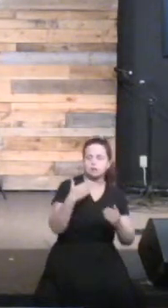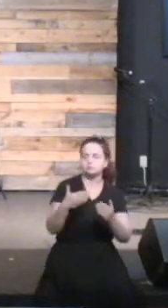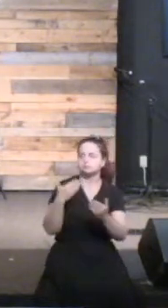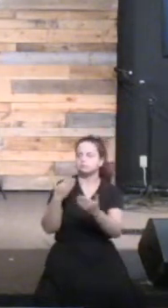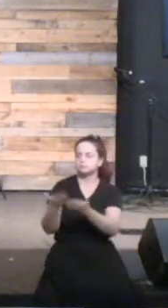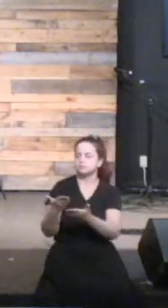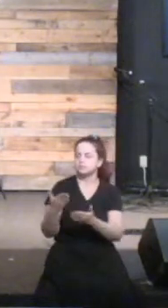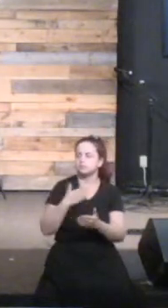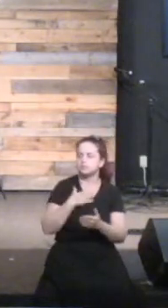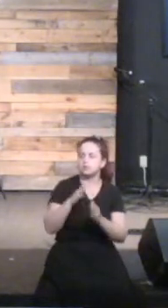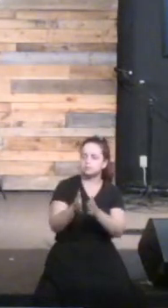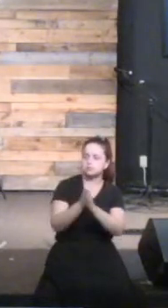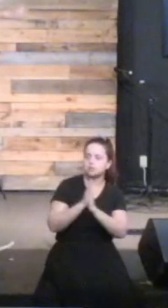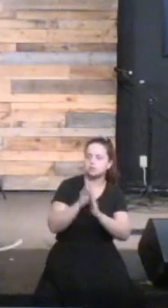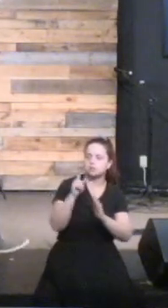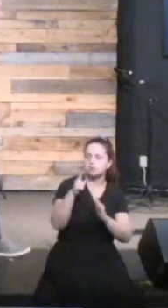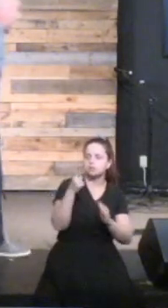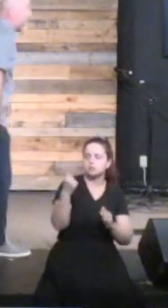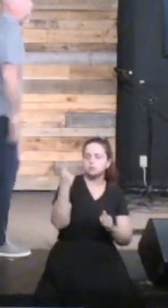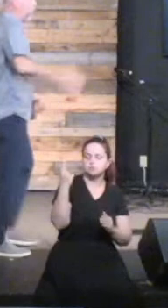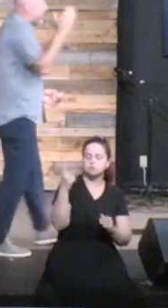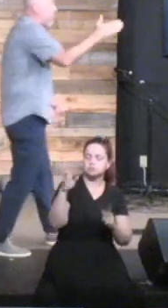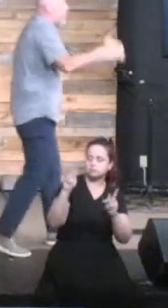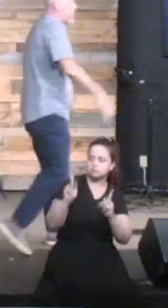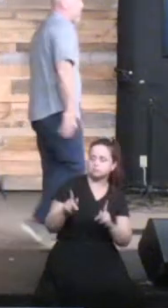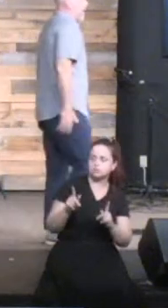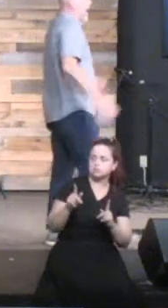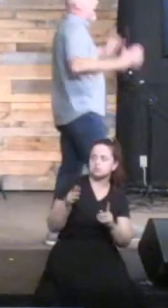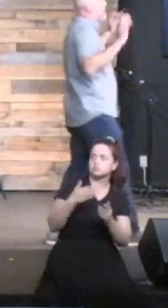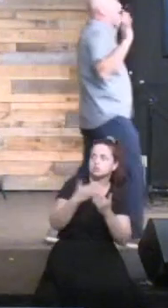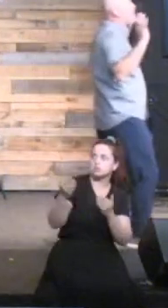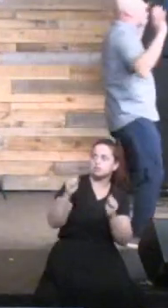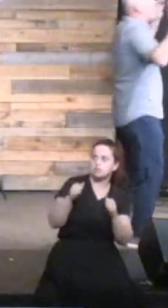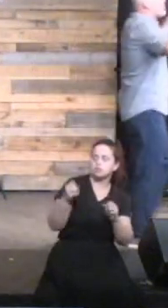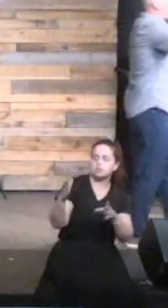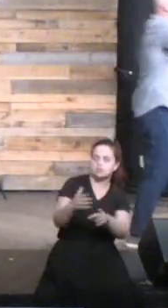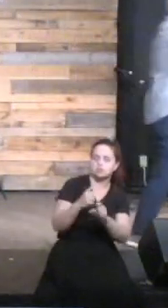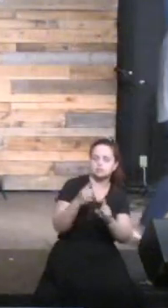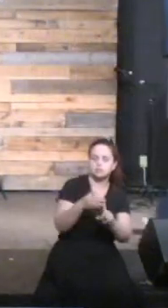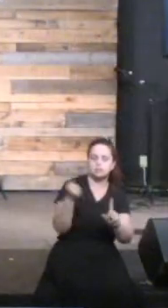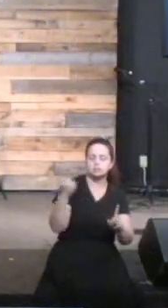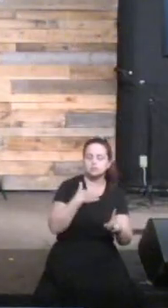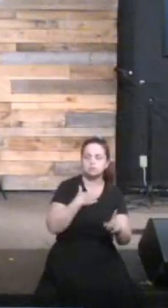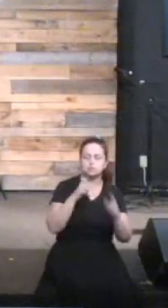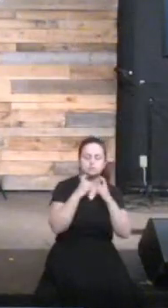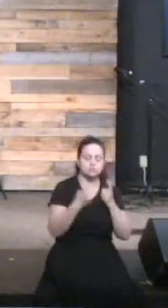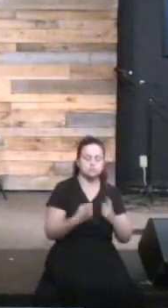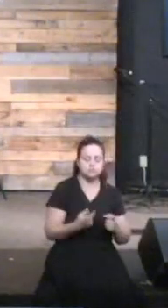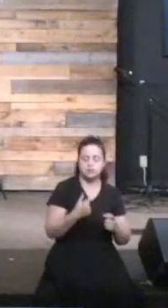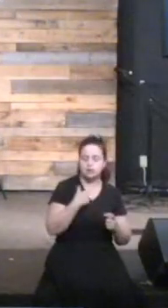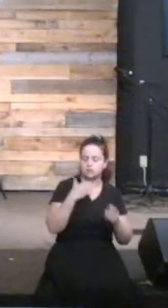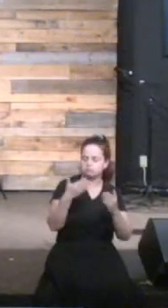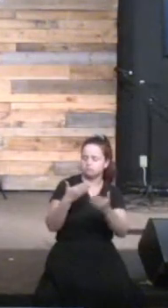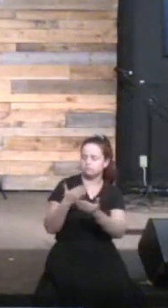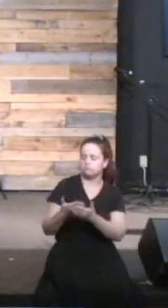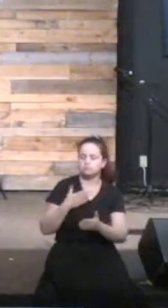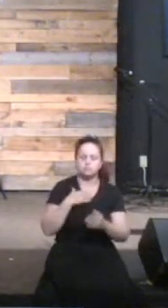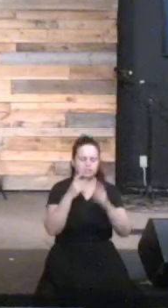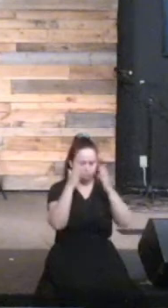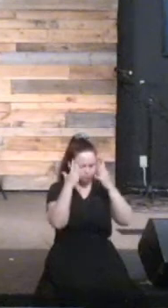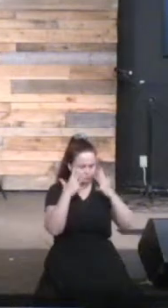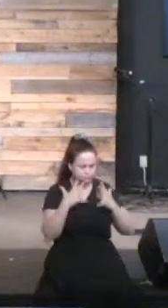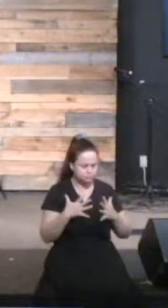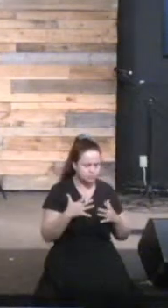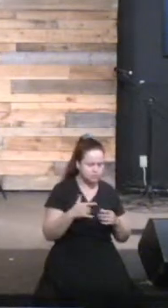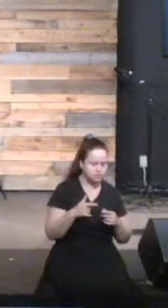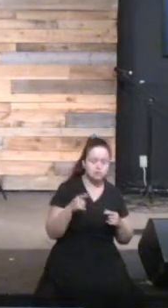thing that can take away my sin what do you do I Lay My Sorrows before before the one who is a lion